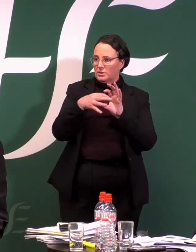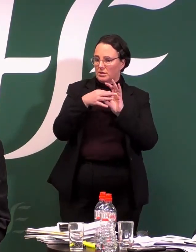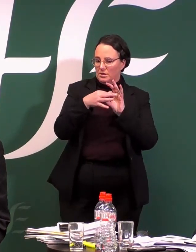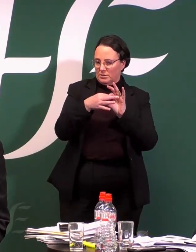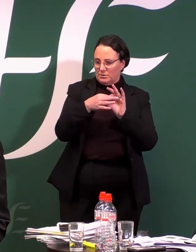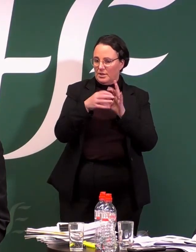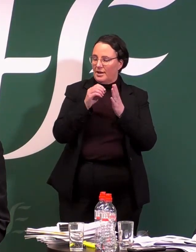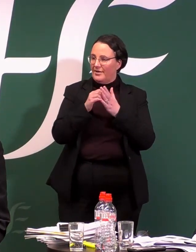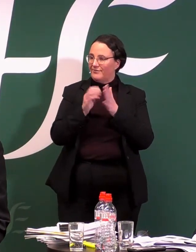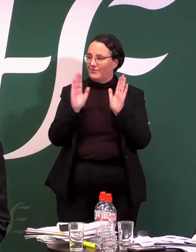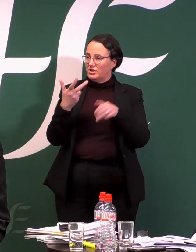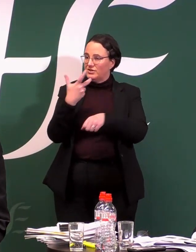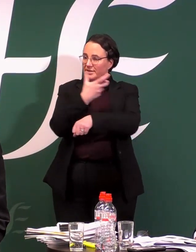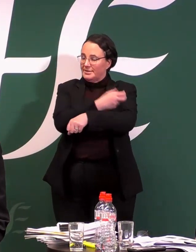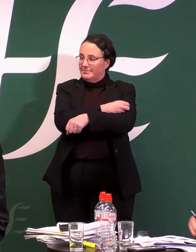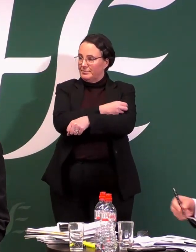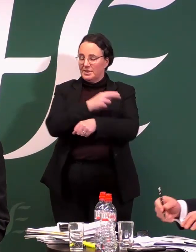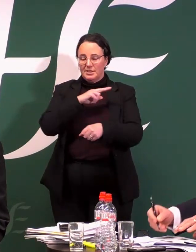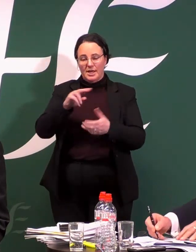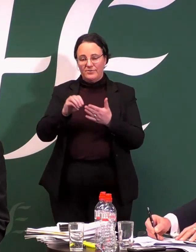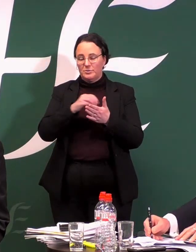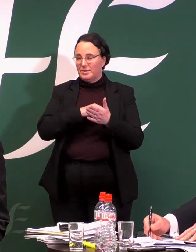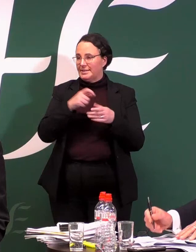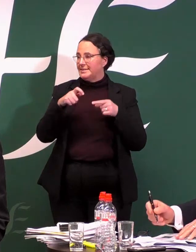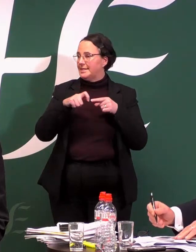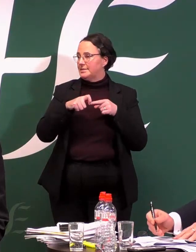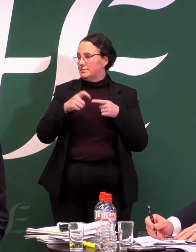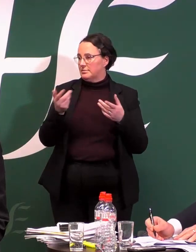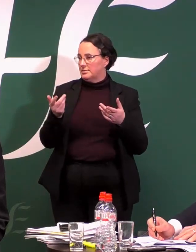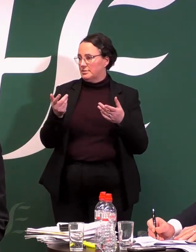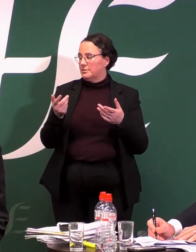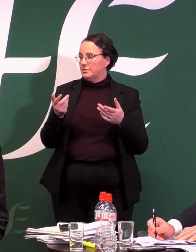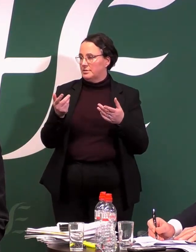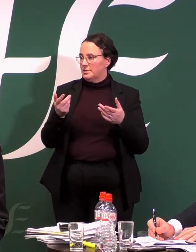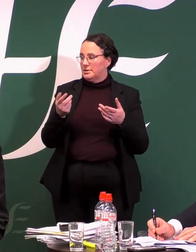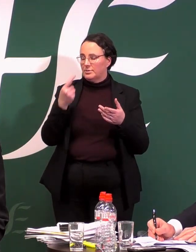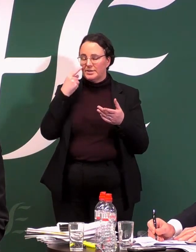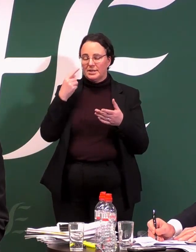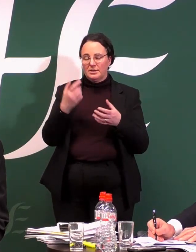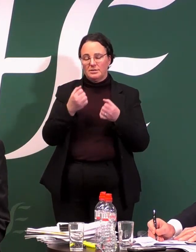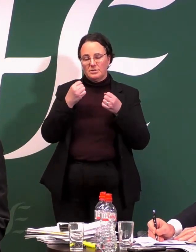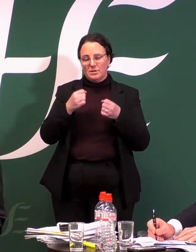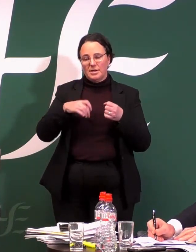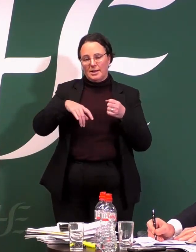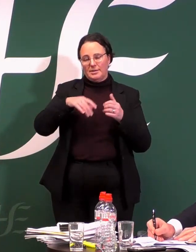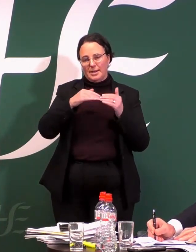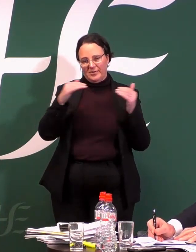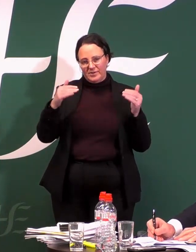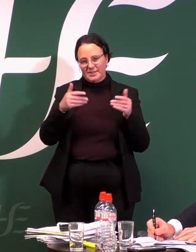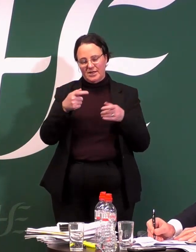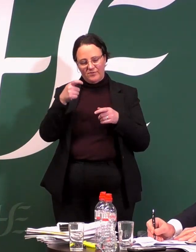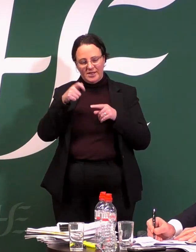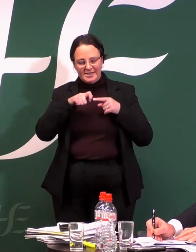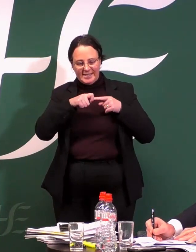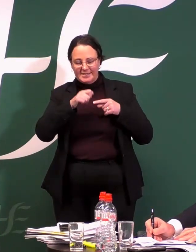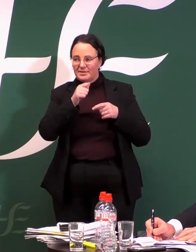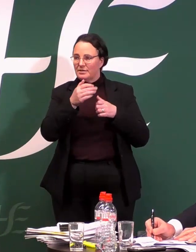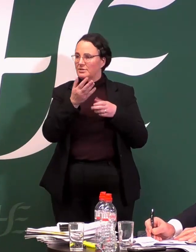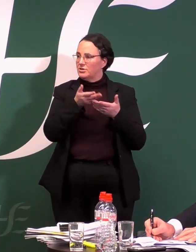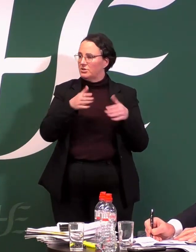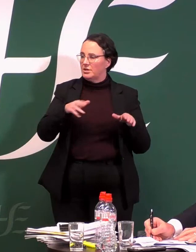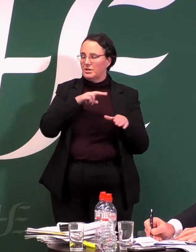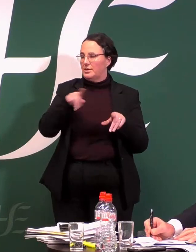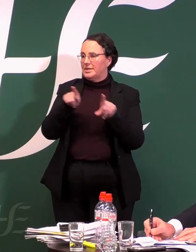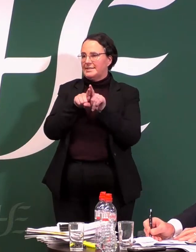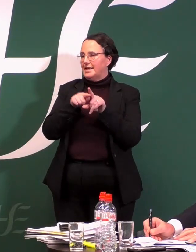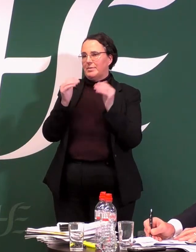vaccinated don't have to get tested. So we're seeing extraordinary levels of testing among children, and not the same level